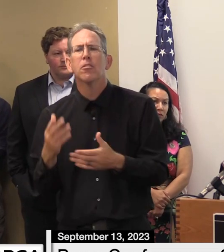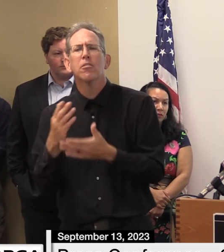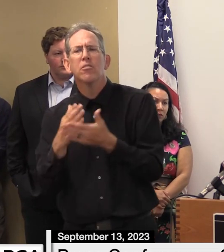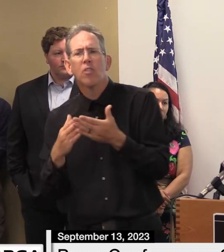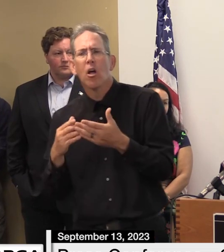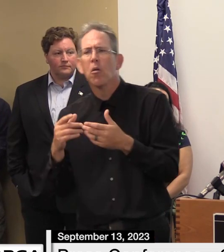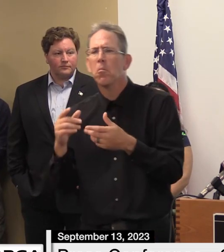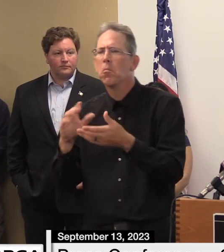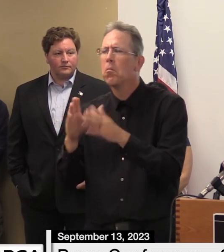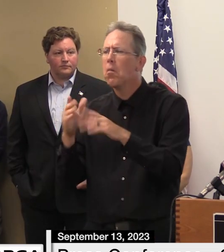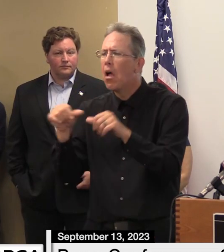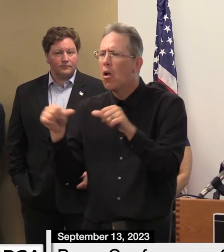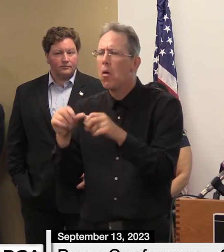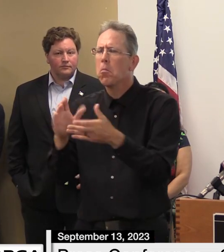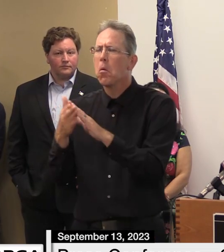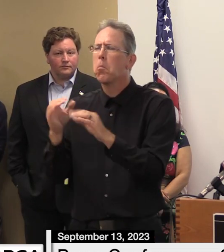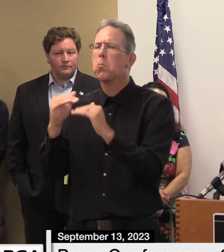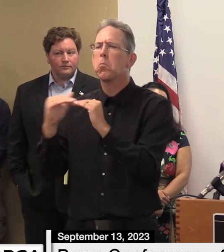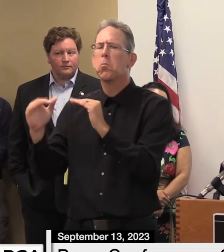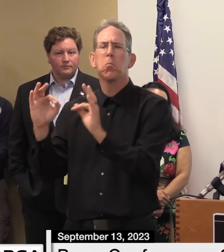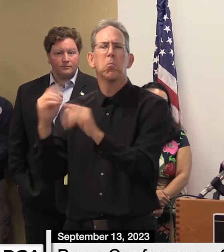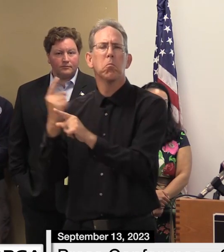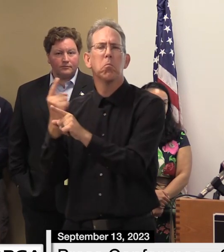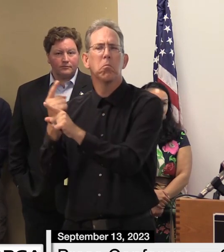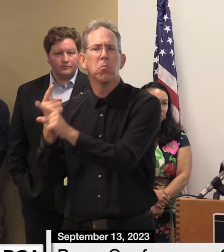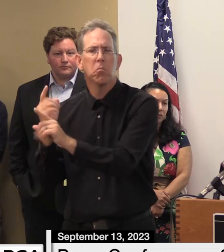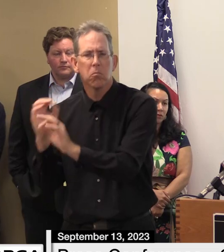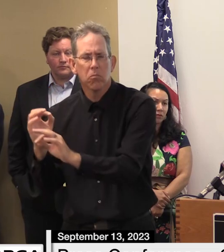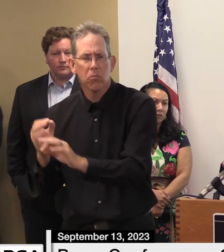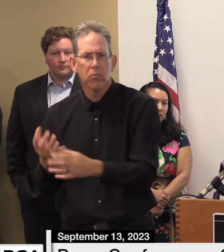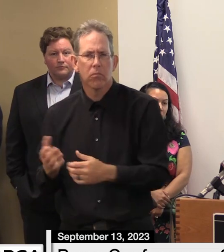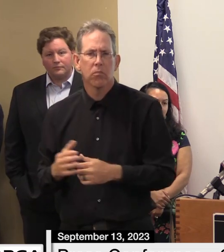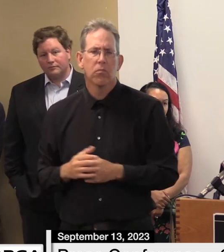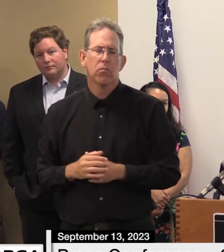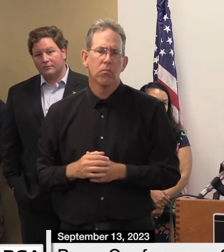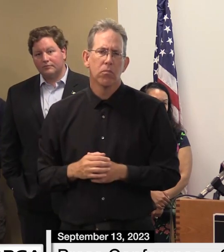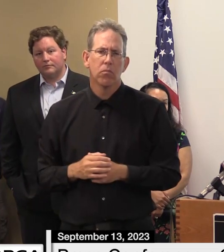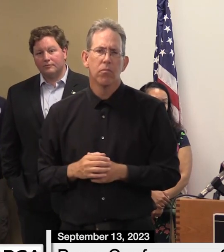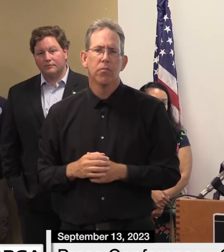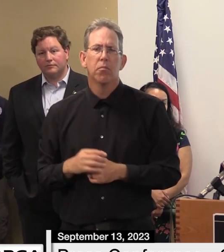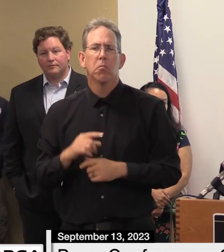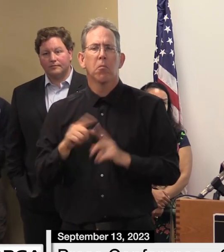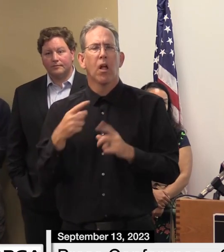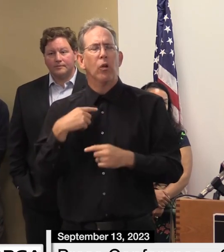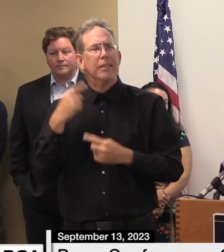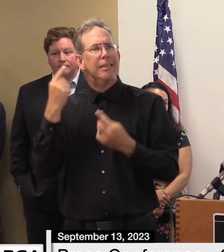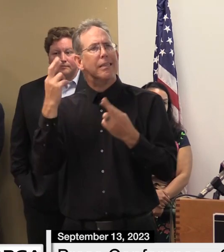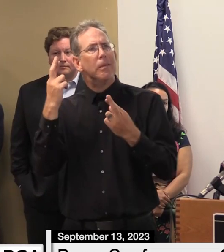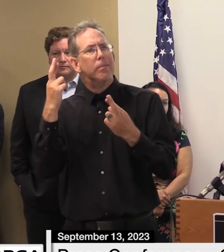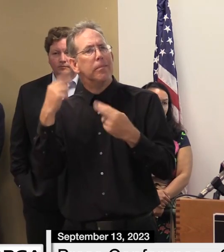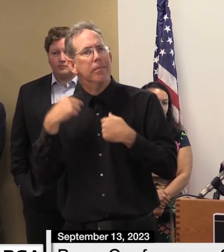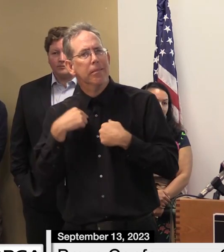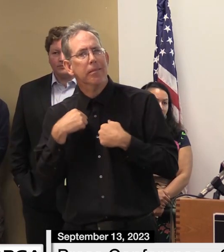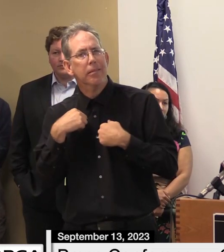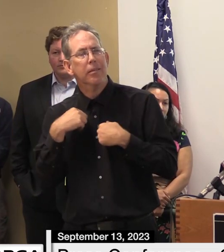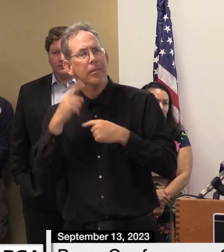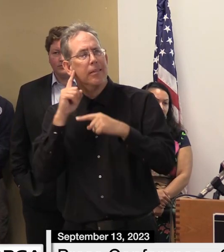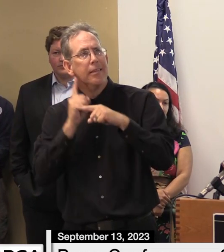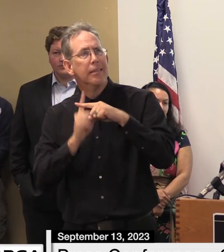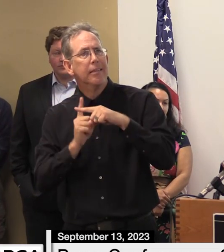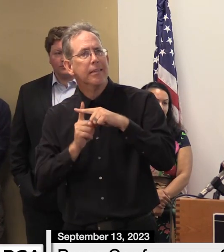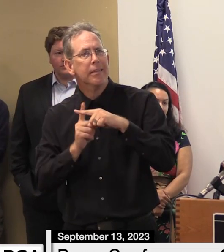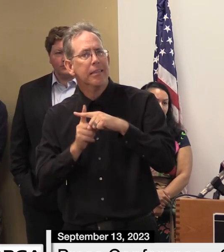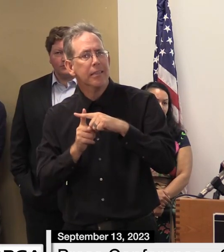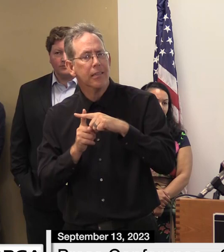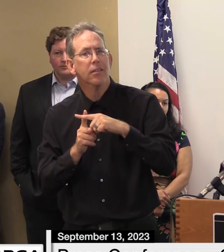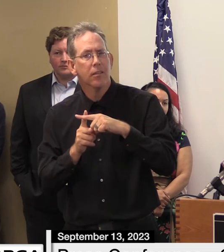cost increases that we're starting to hear about, but we are hoping that that continues. But everyone